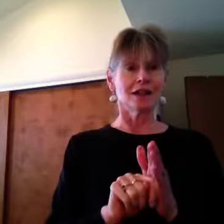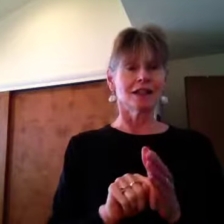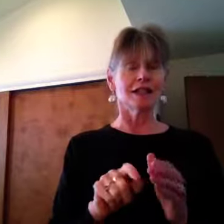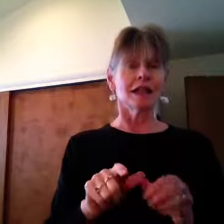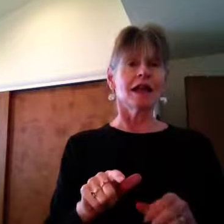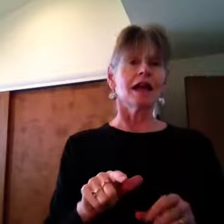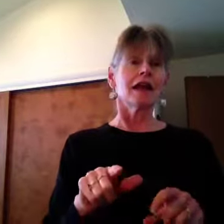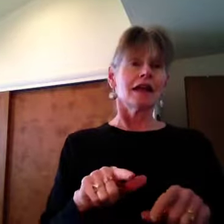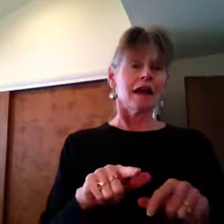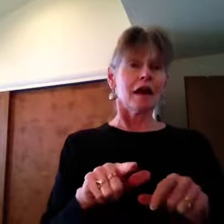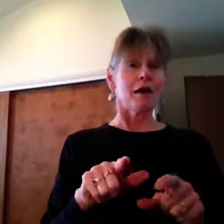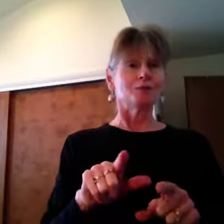different